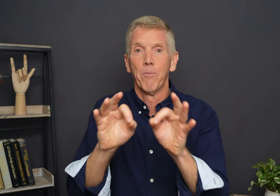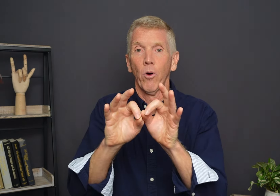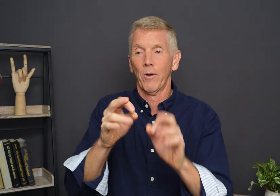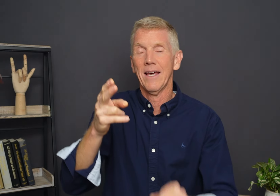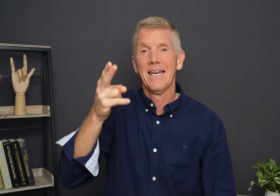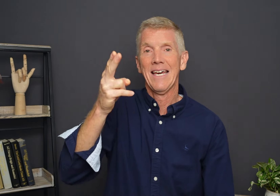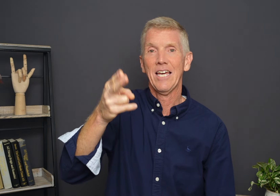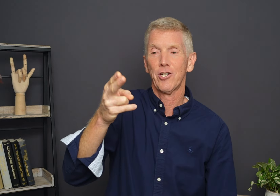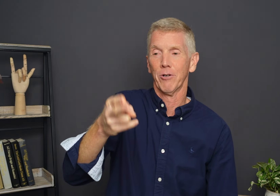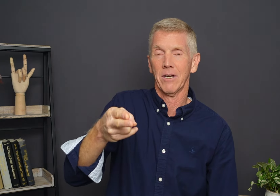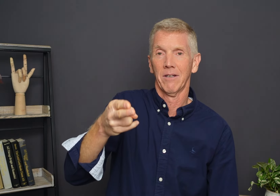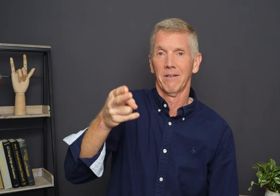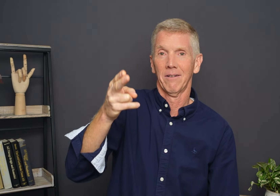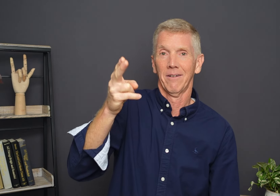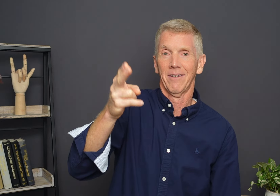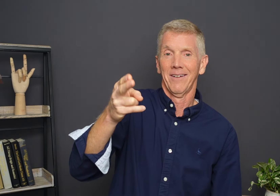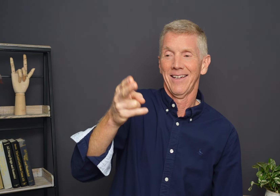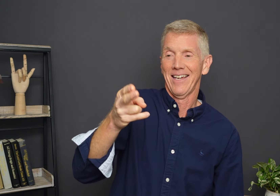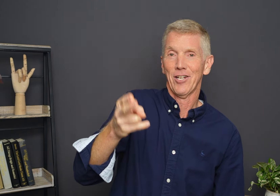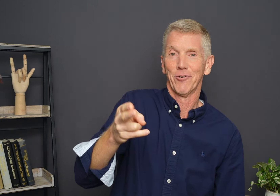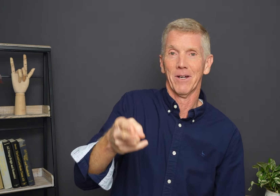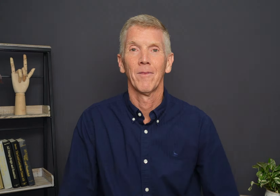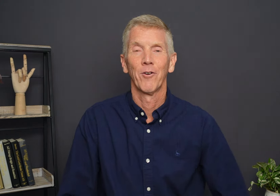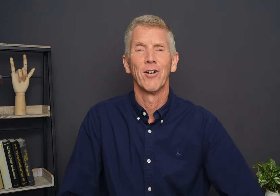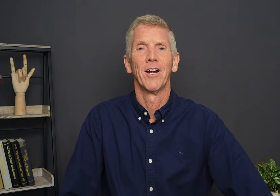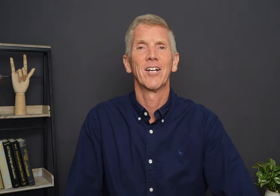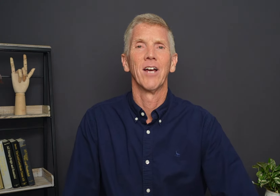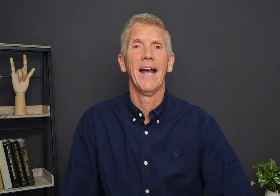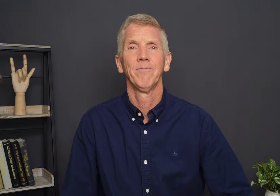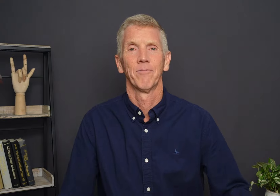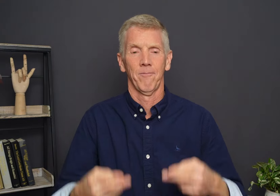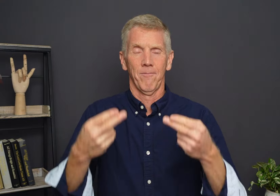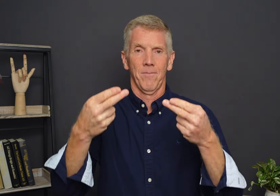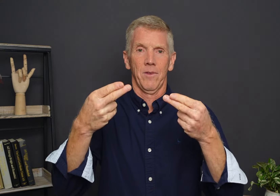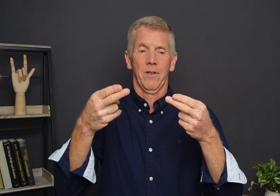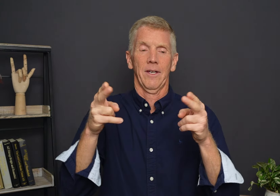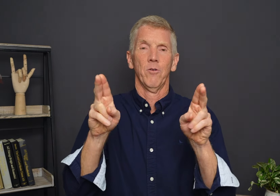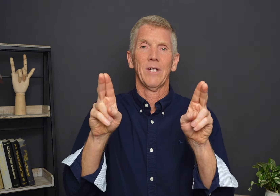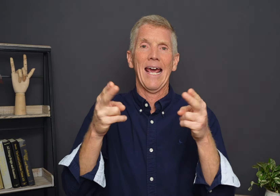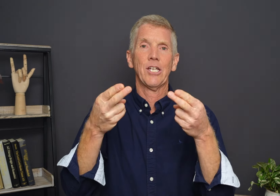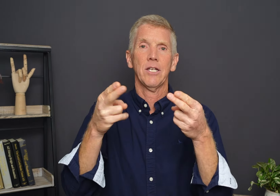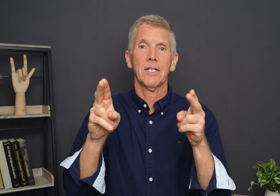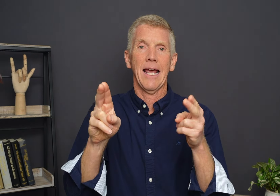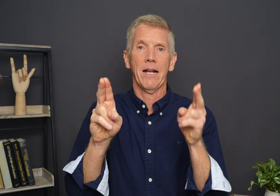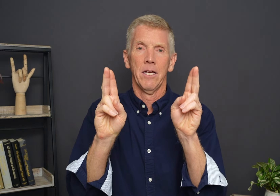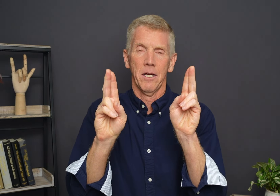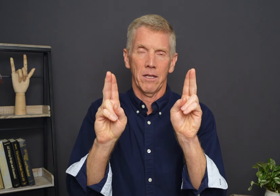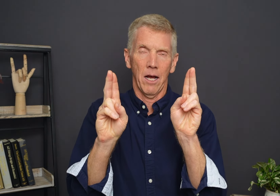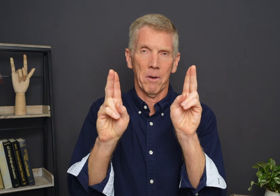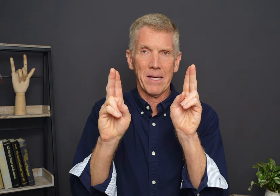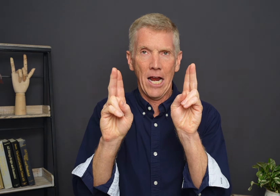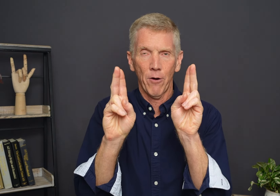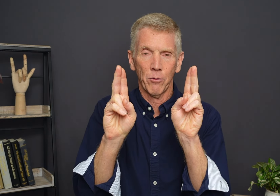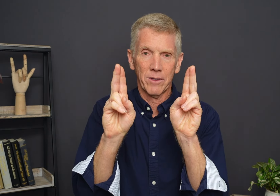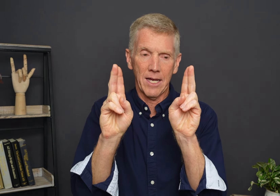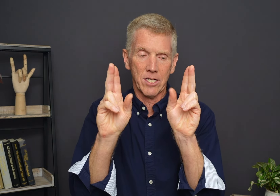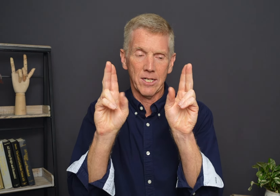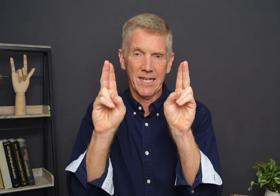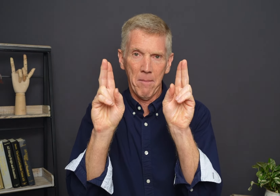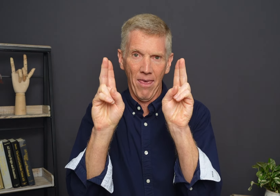Important. Okay. History. History. Okay, here's our next sign. Again, those H's, and I'm going to be careful with this. You see how my thumb